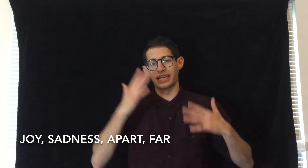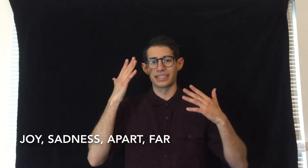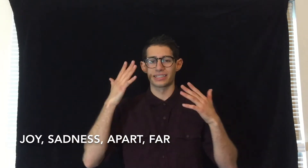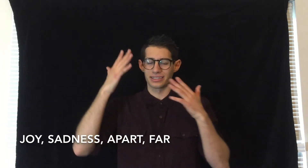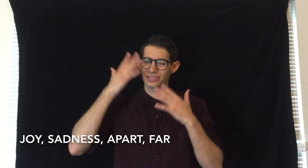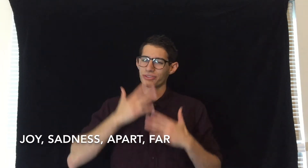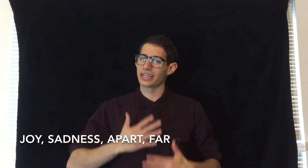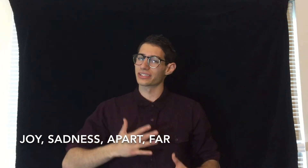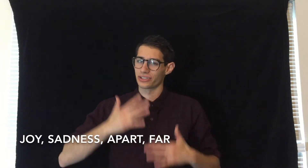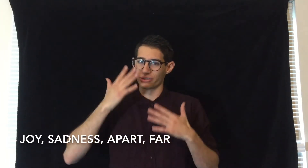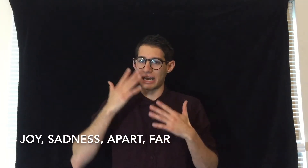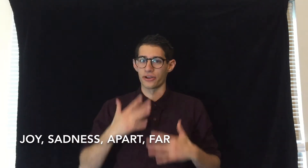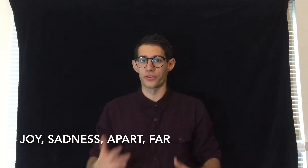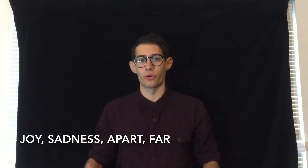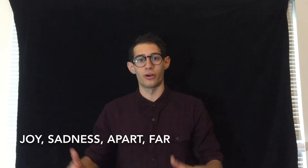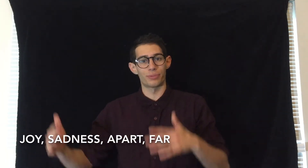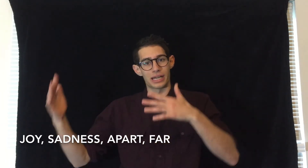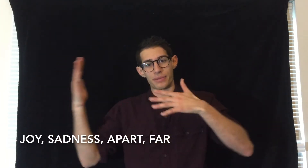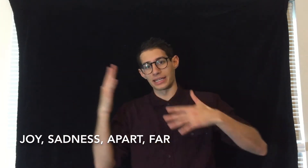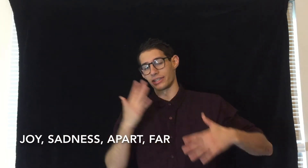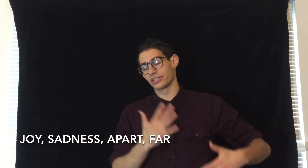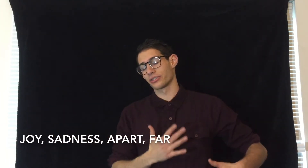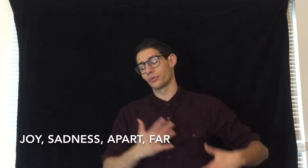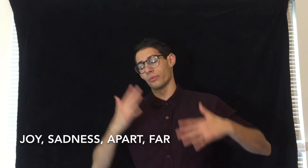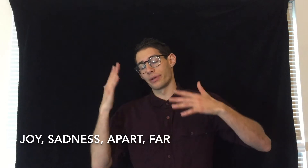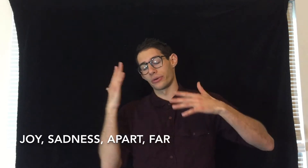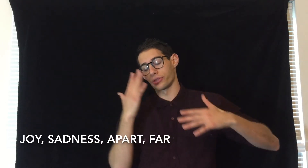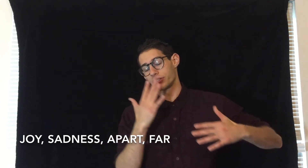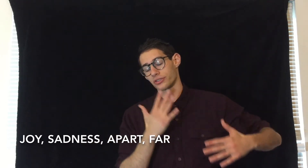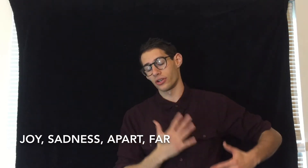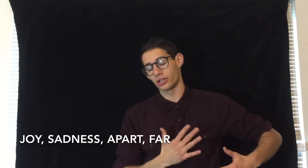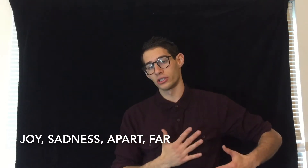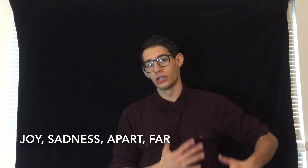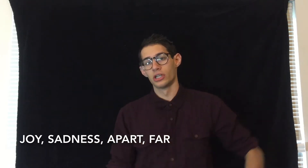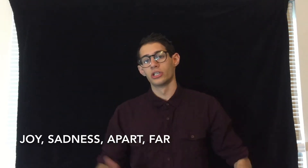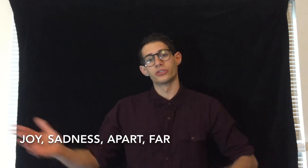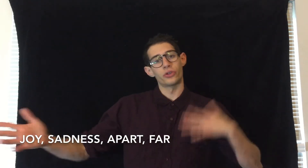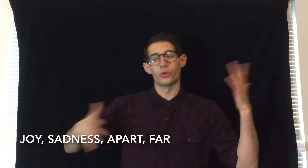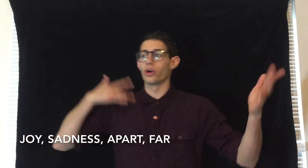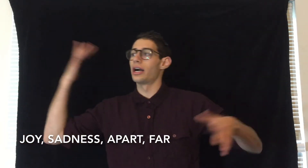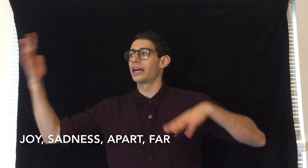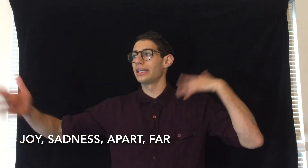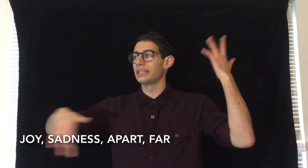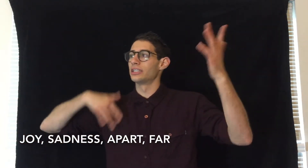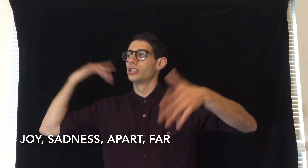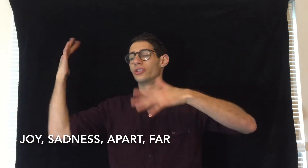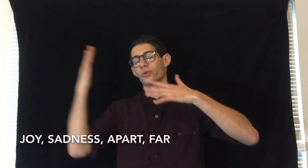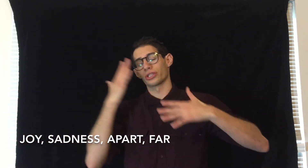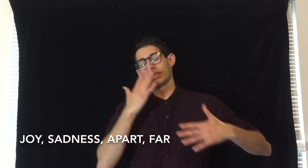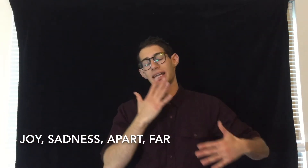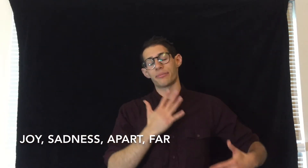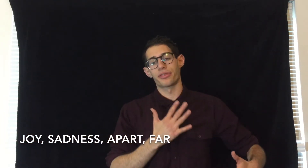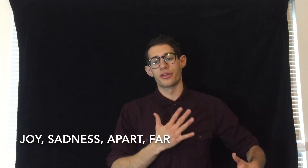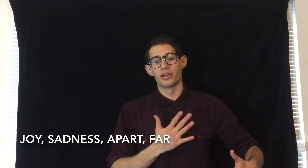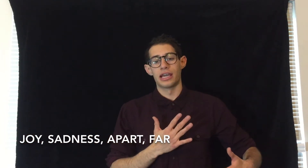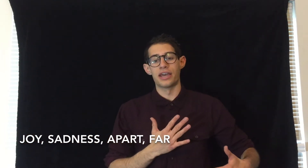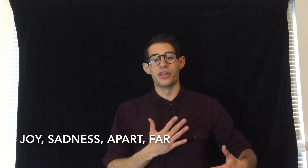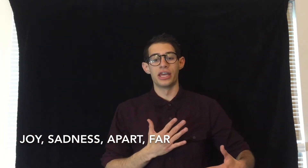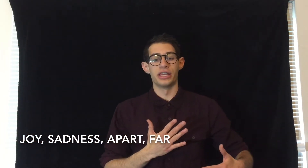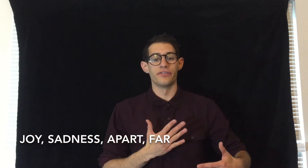side. You guys could go down if you want, but I imagine this went better with the song. So nor height, nor depth. And then for